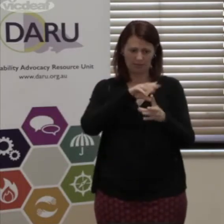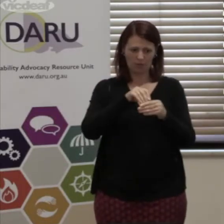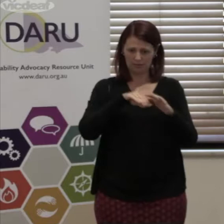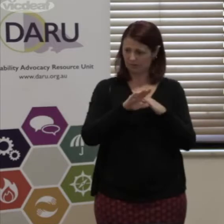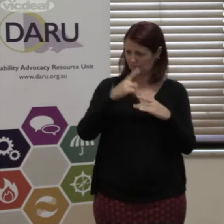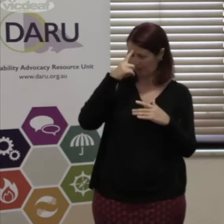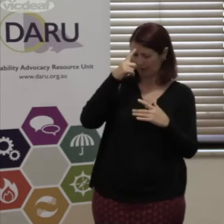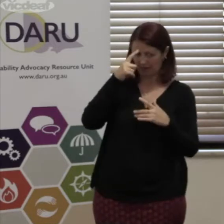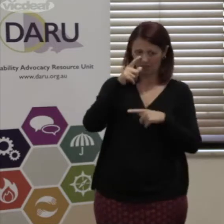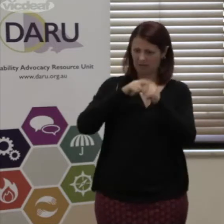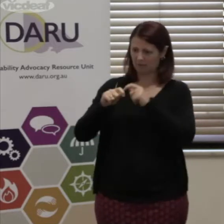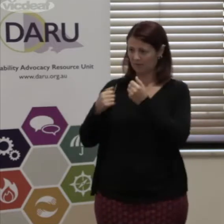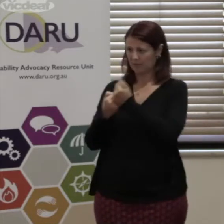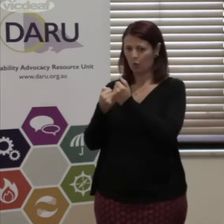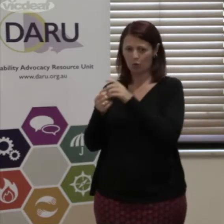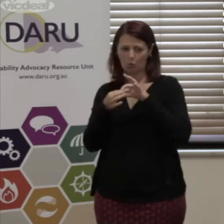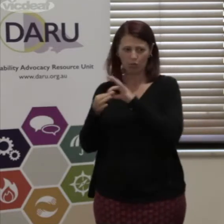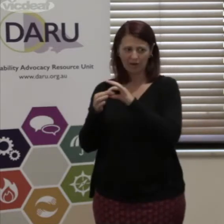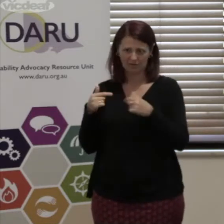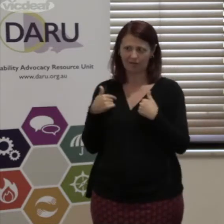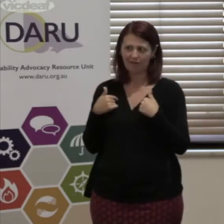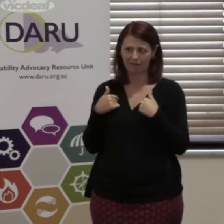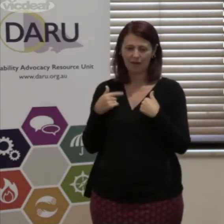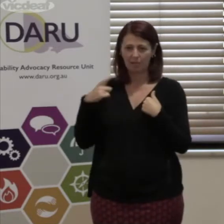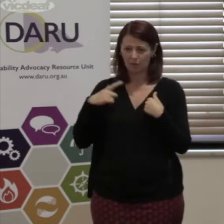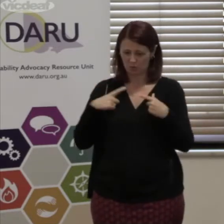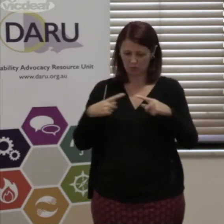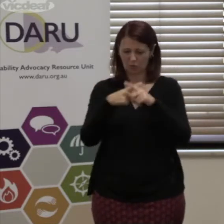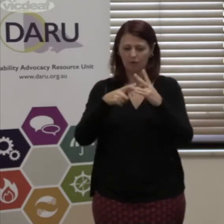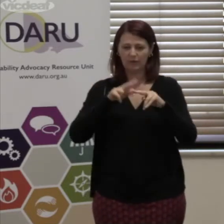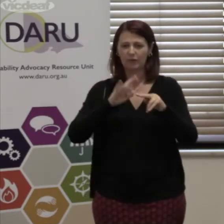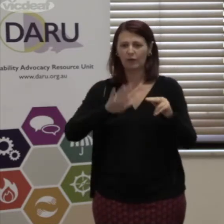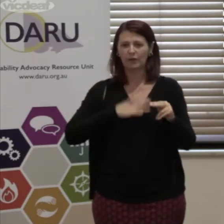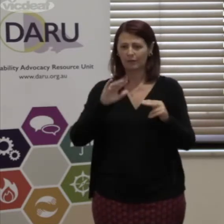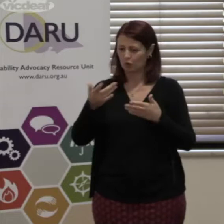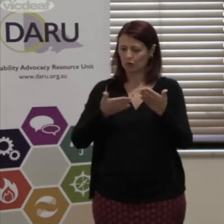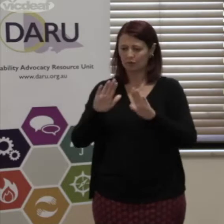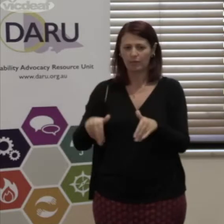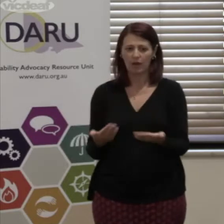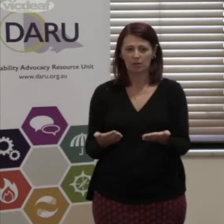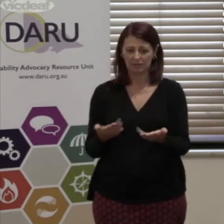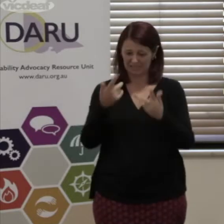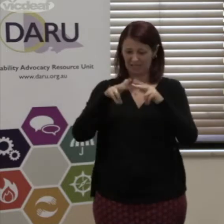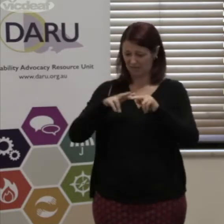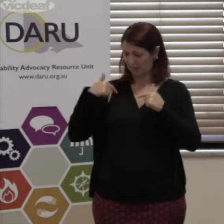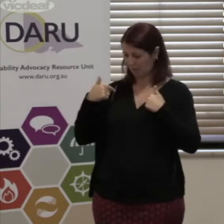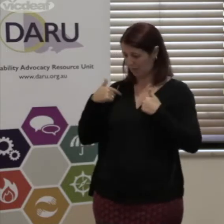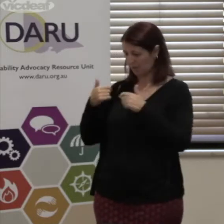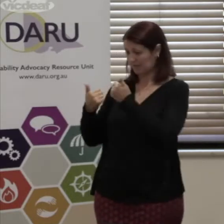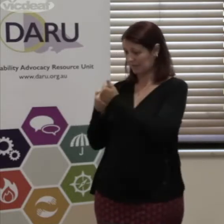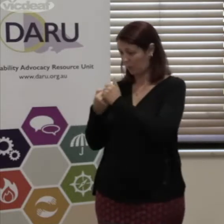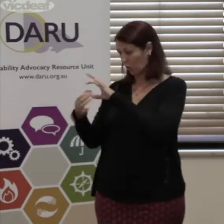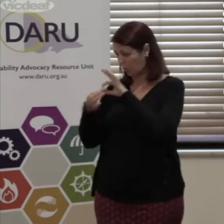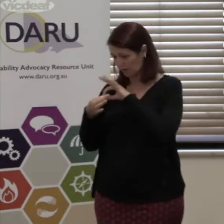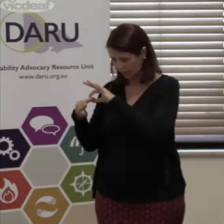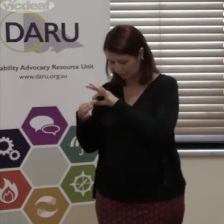thinking about becoming support coordinators is because of the conflict of interest for service providers. That if you're doing support coordination,